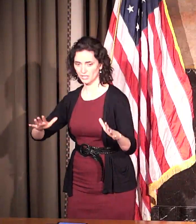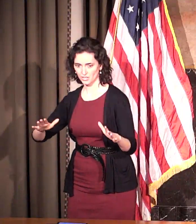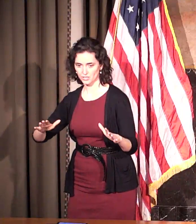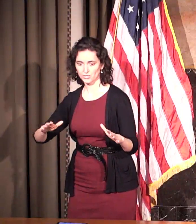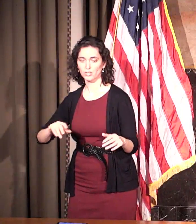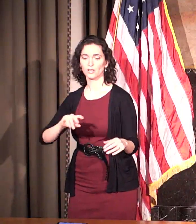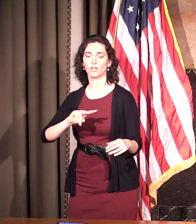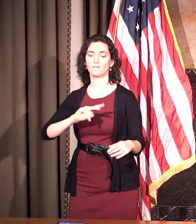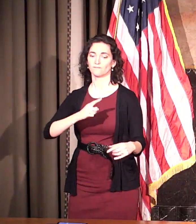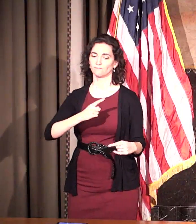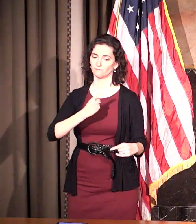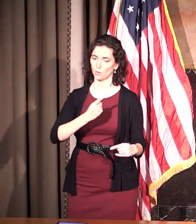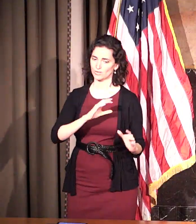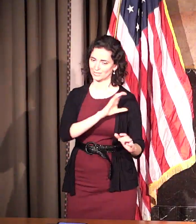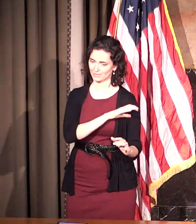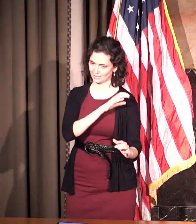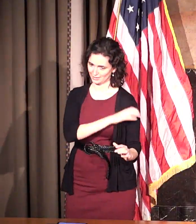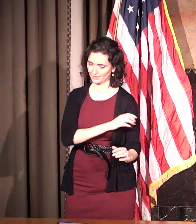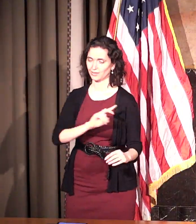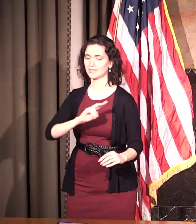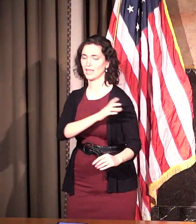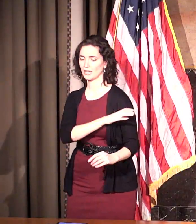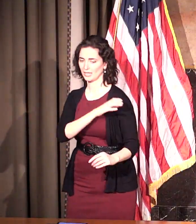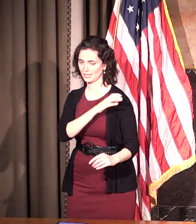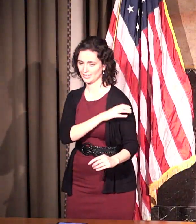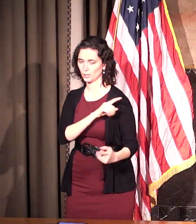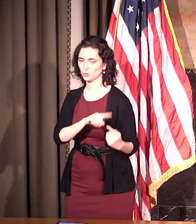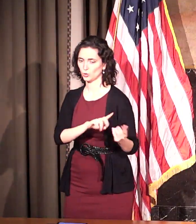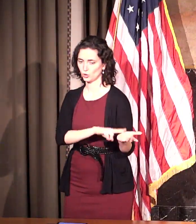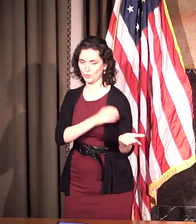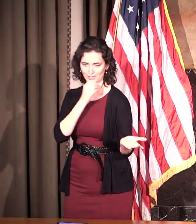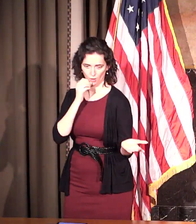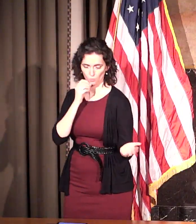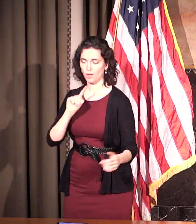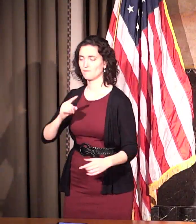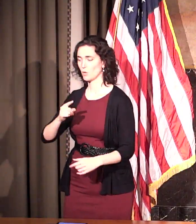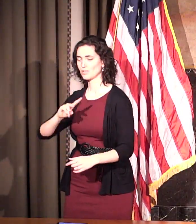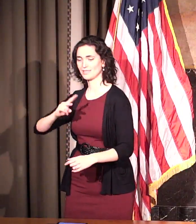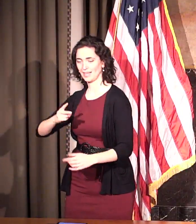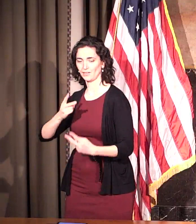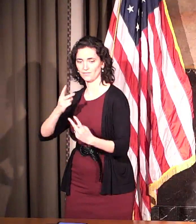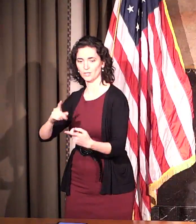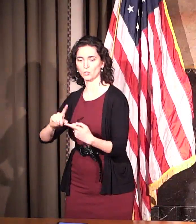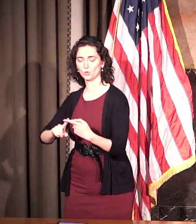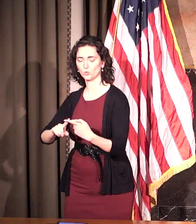first and second clinics to the nursing homes, and first and second clinics to the